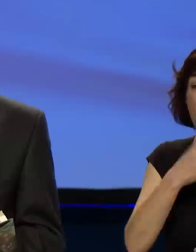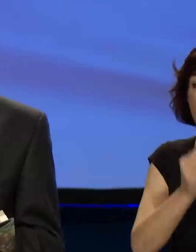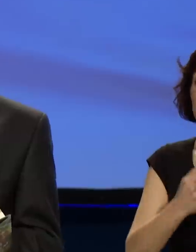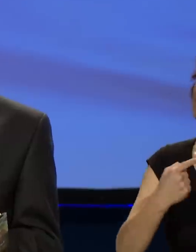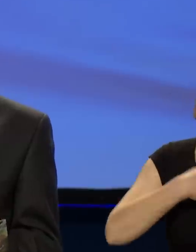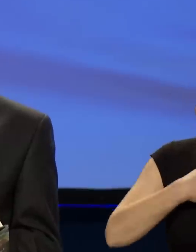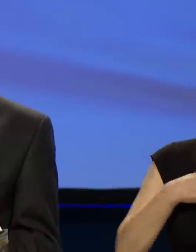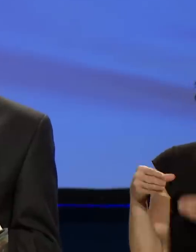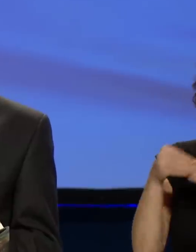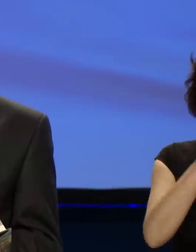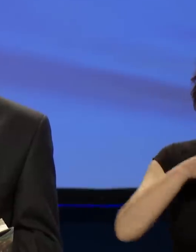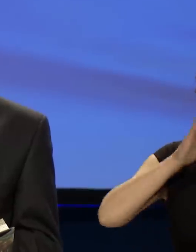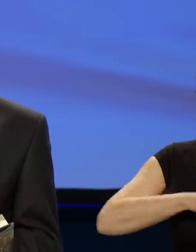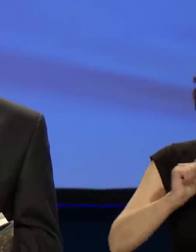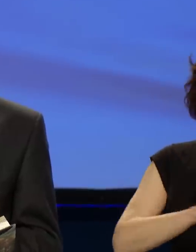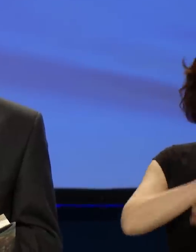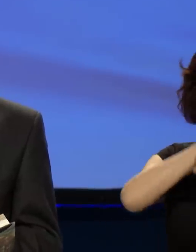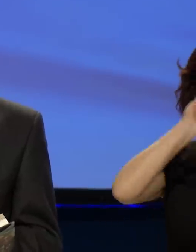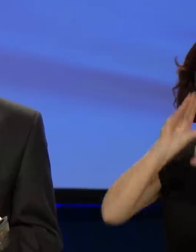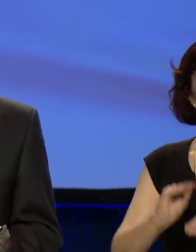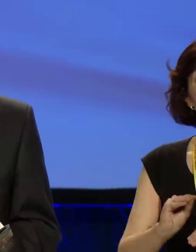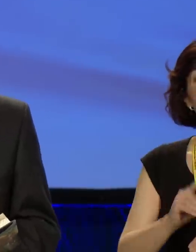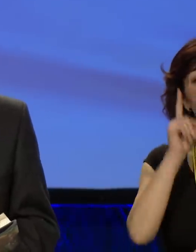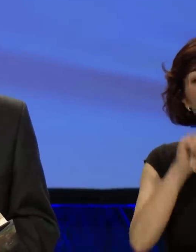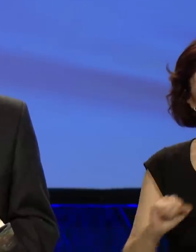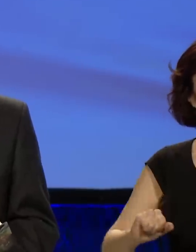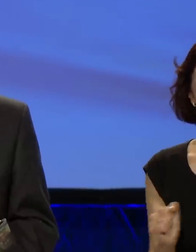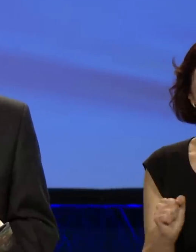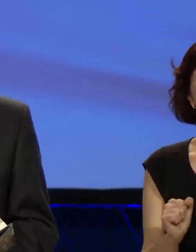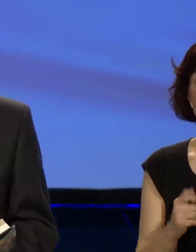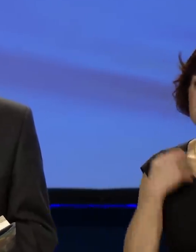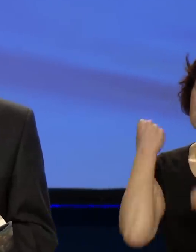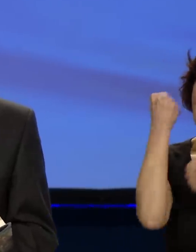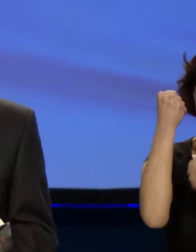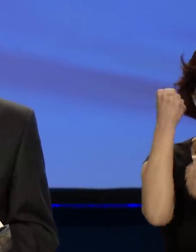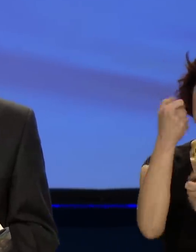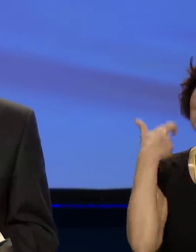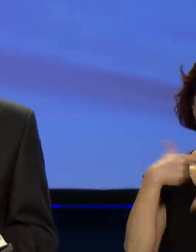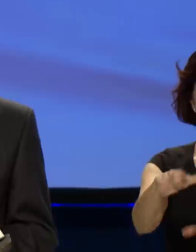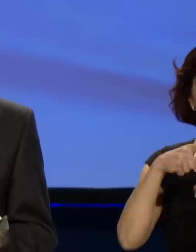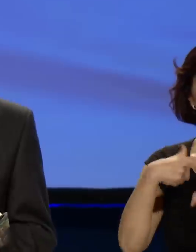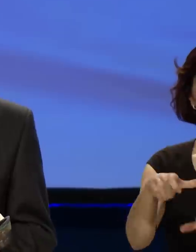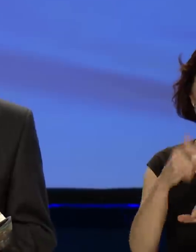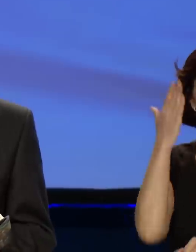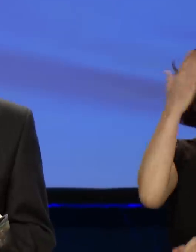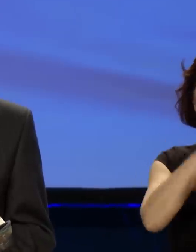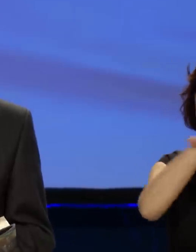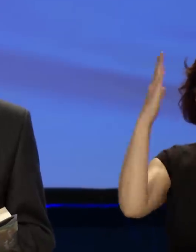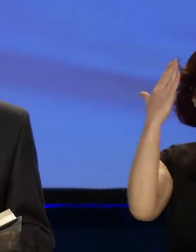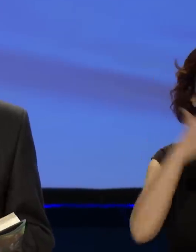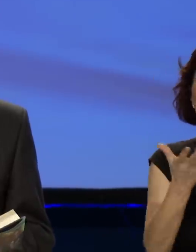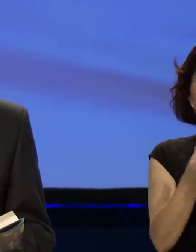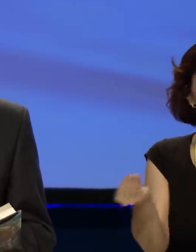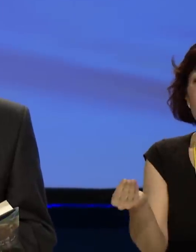"For me as leader, my time is nearly over, but for Scotland, the campaign continues and the dream shall never